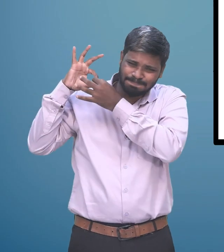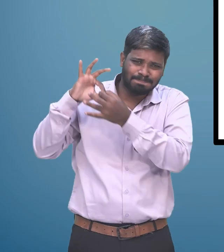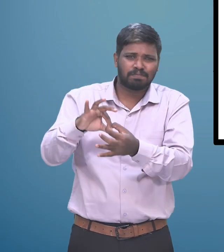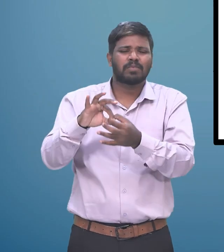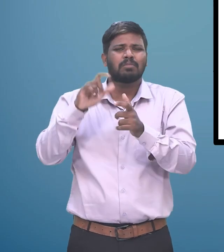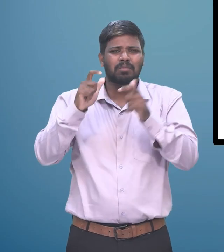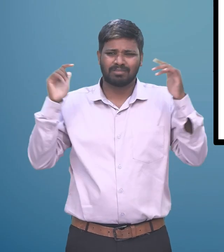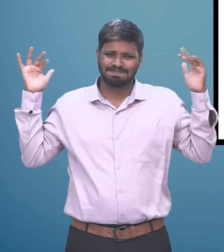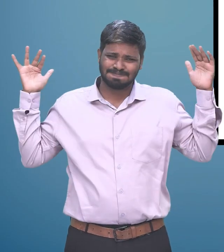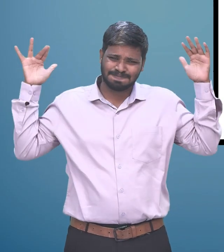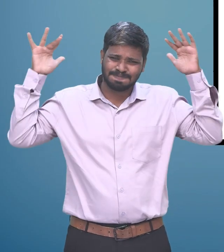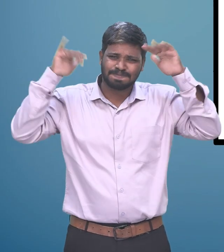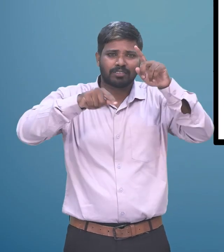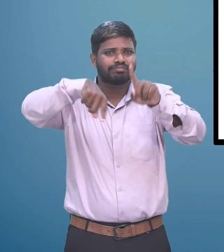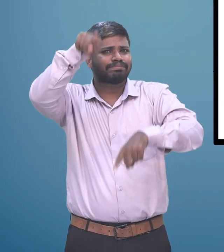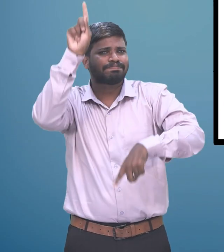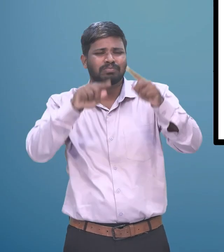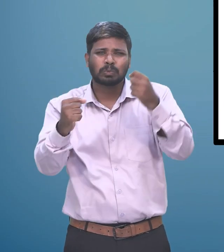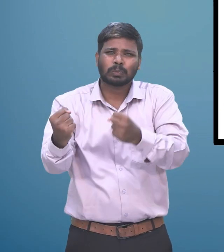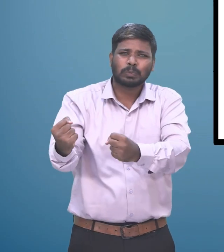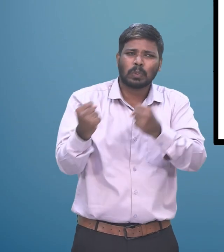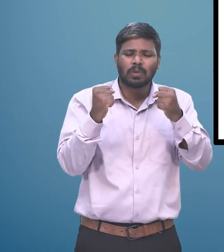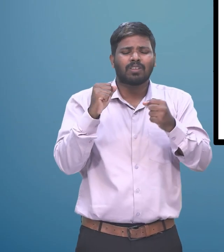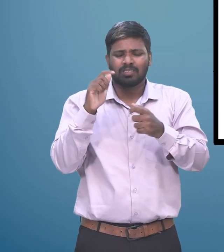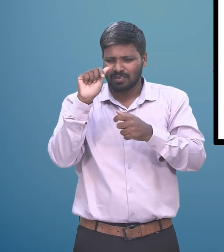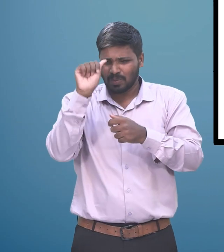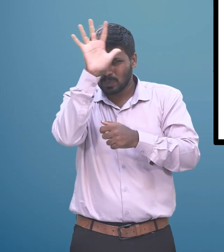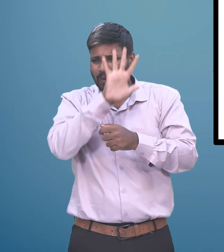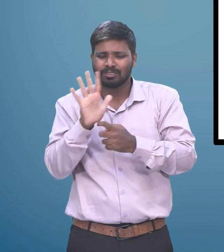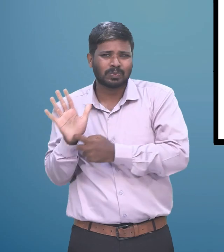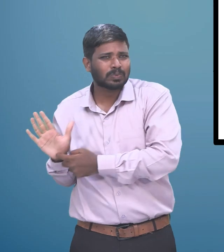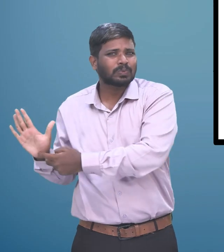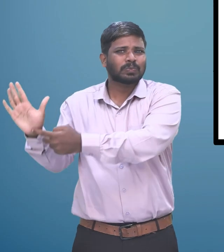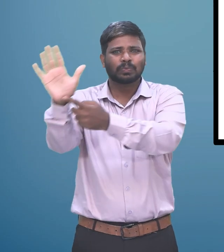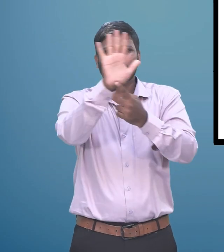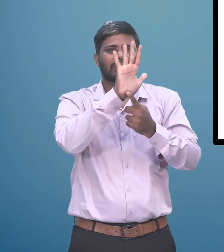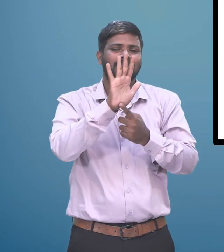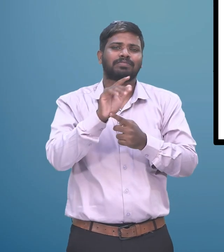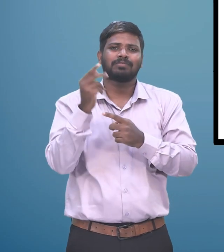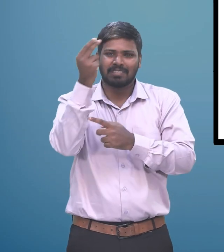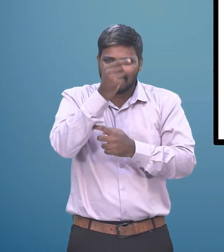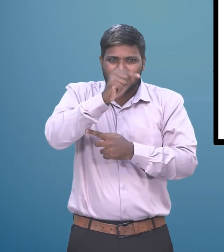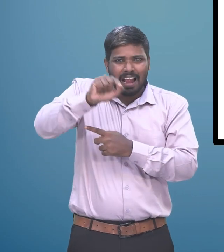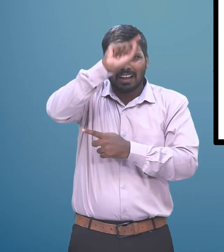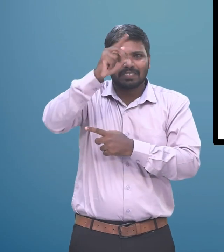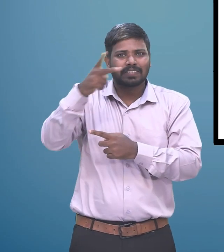is India's rich diversity, and it is usually the first thing that strikes visitors to our